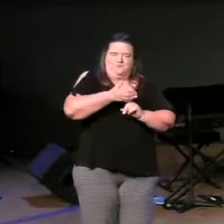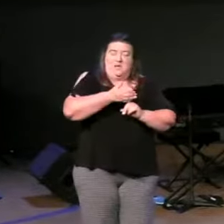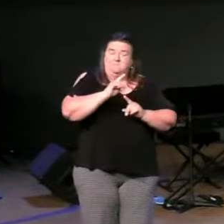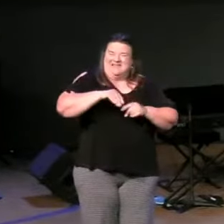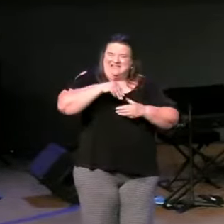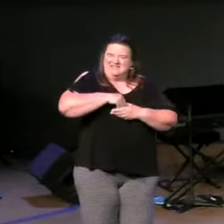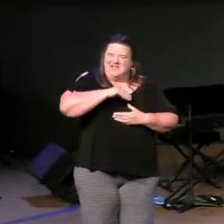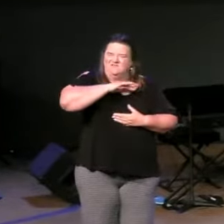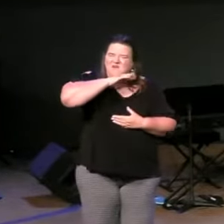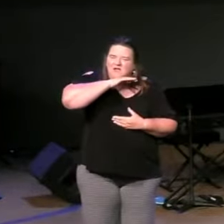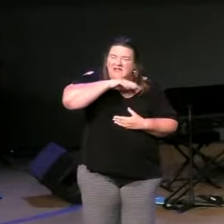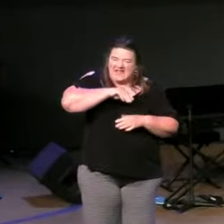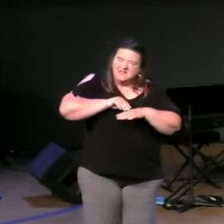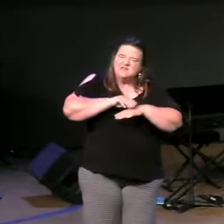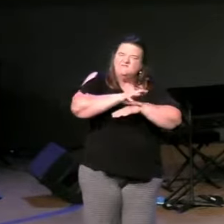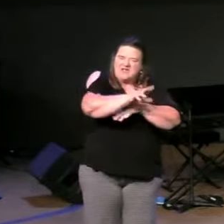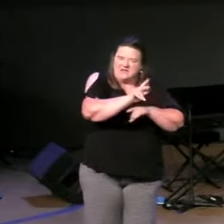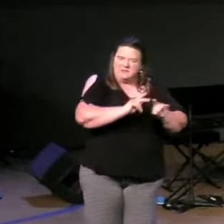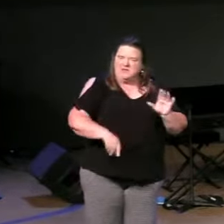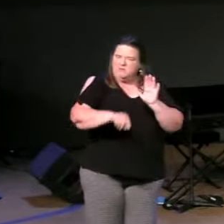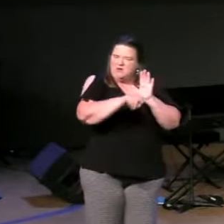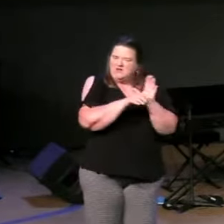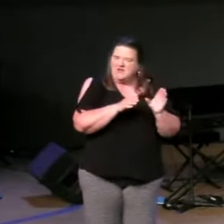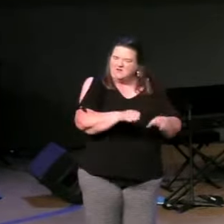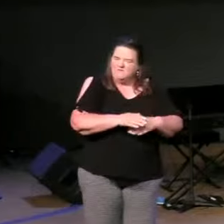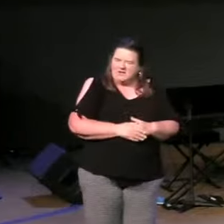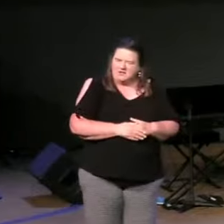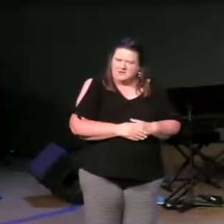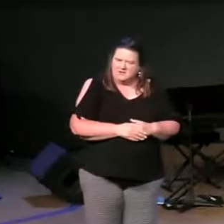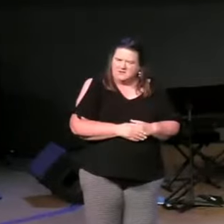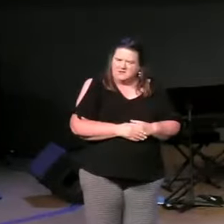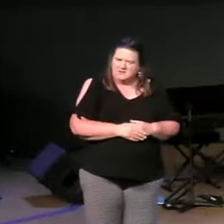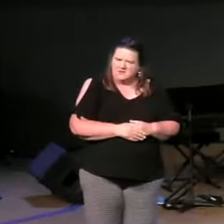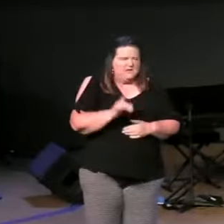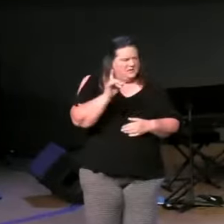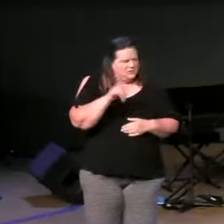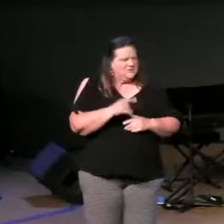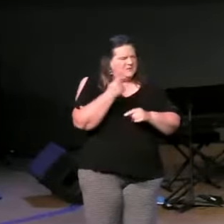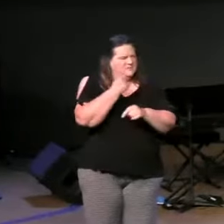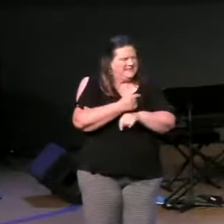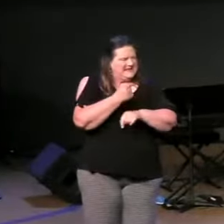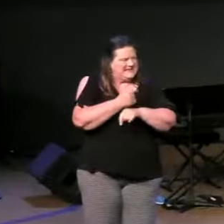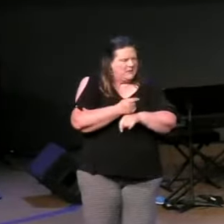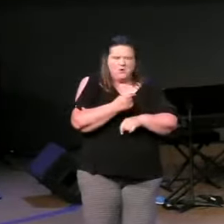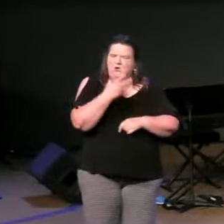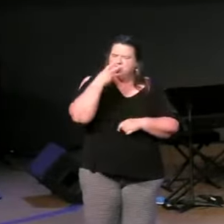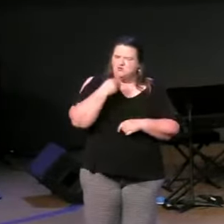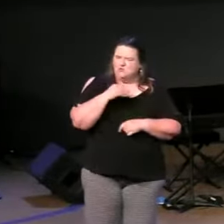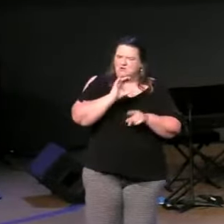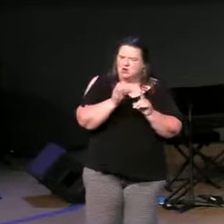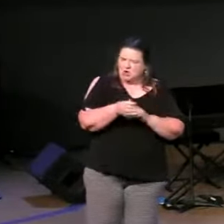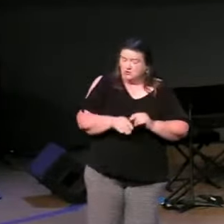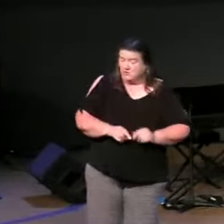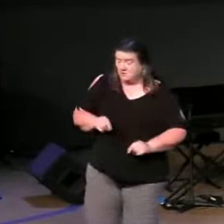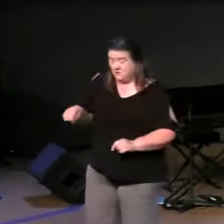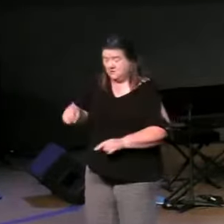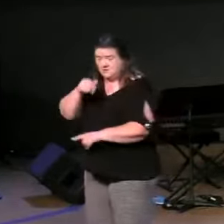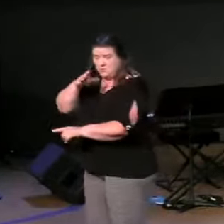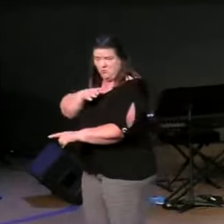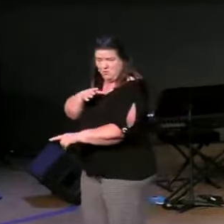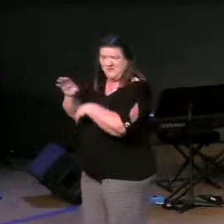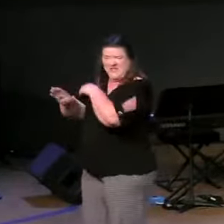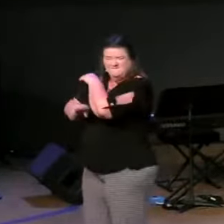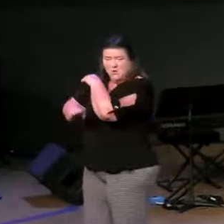way, right? And they're supposed to be the pinnacle of Jewish culture, right? And on the other hand, you have a